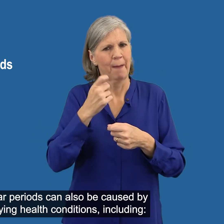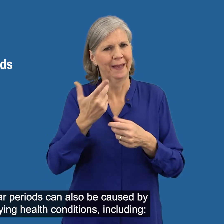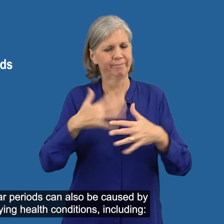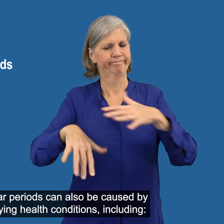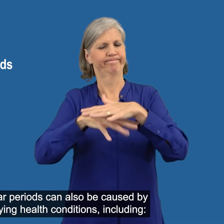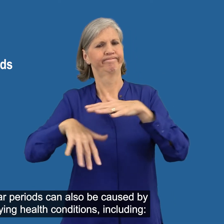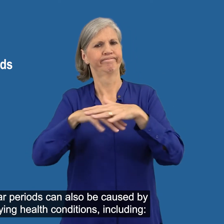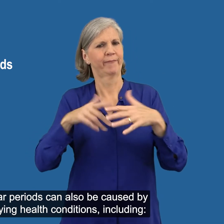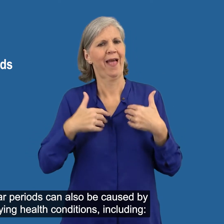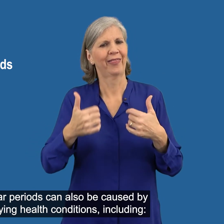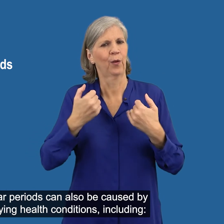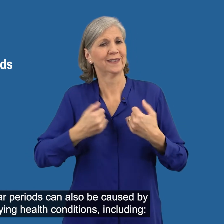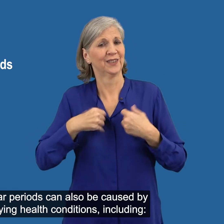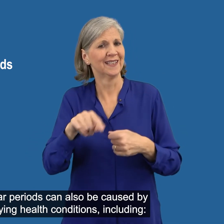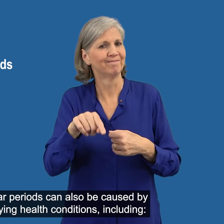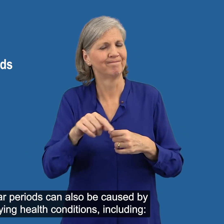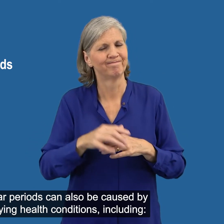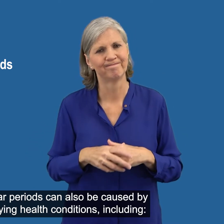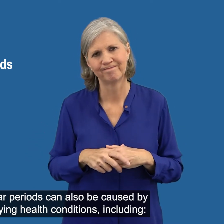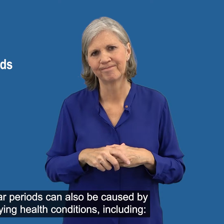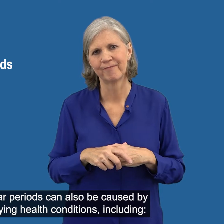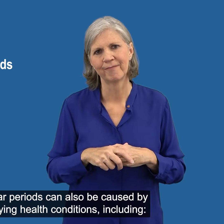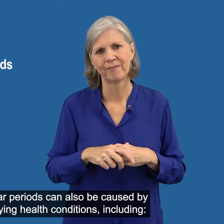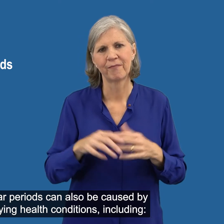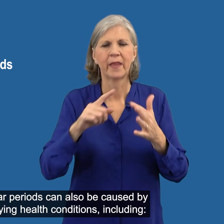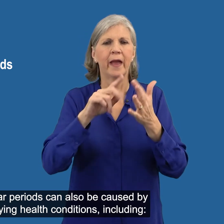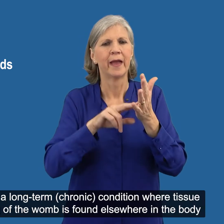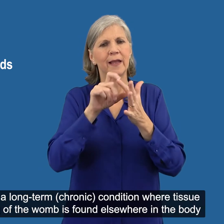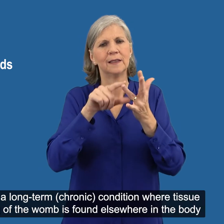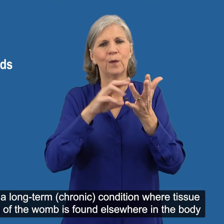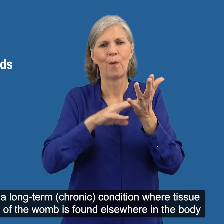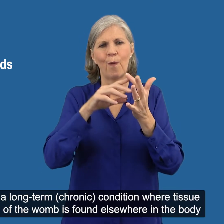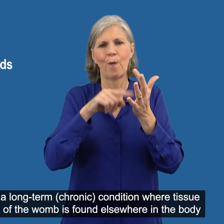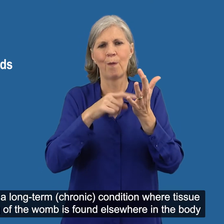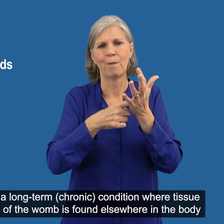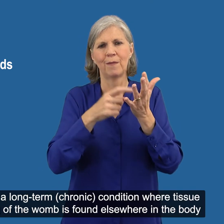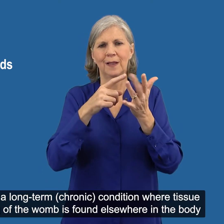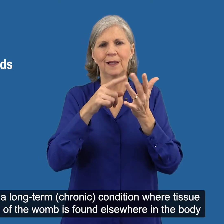Irregular periods can also be caused by underlying health conditions, including